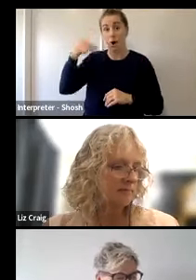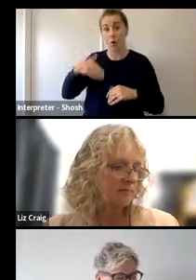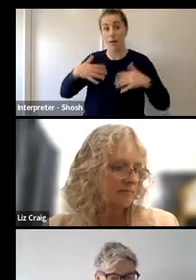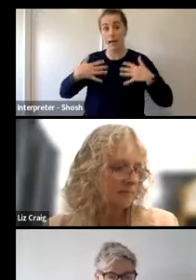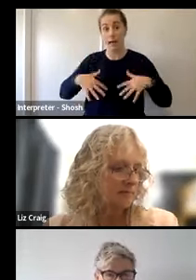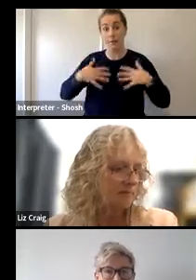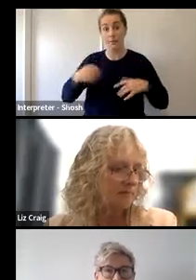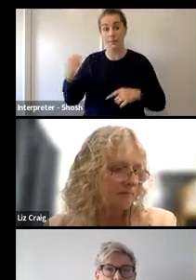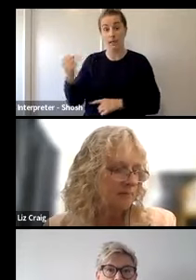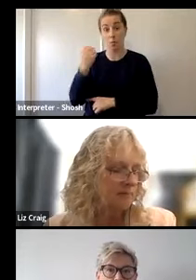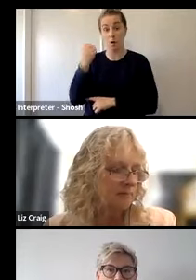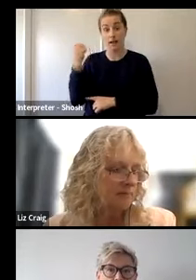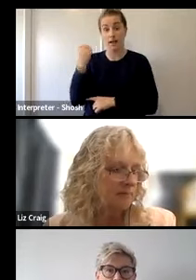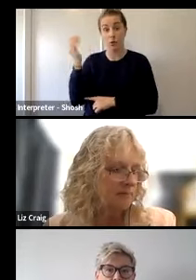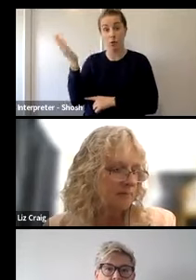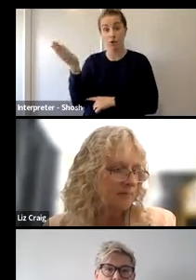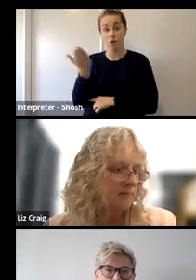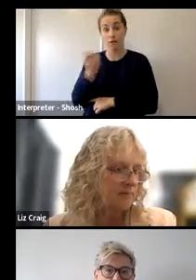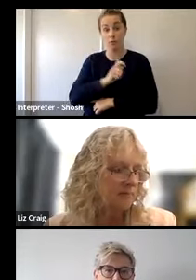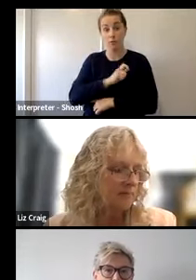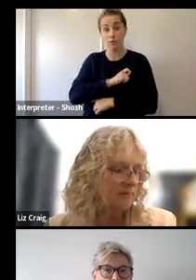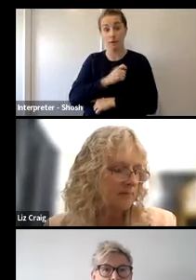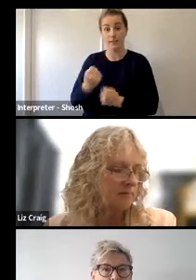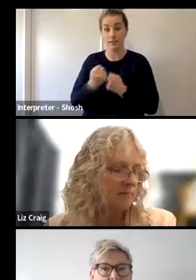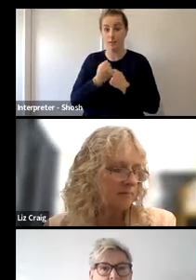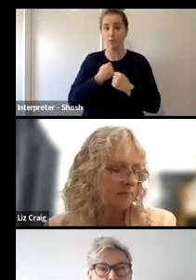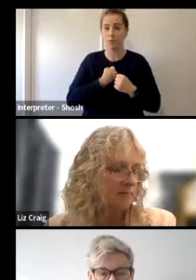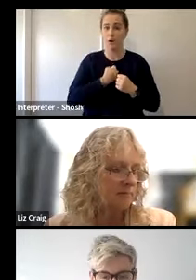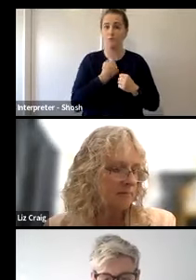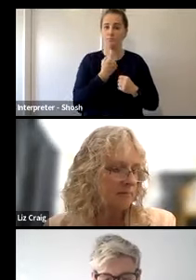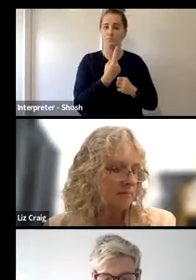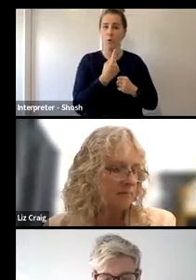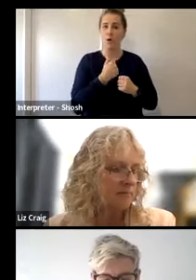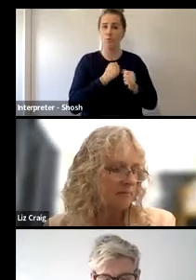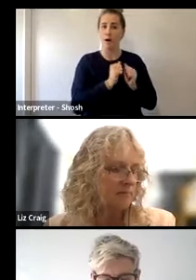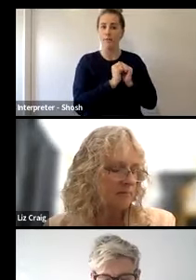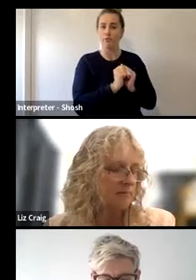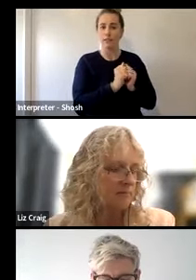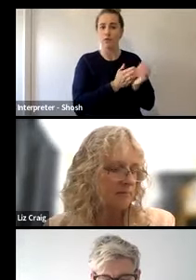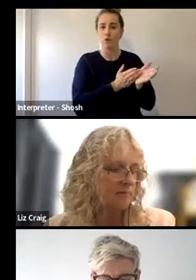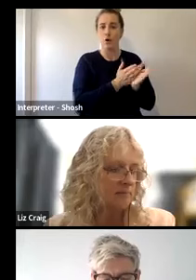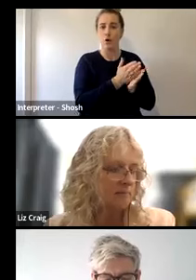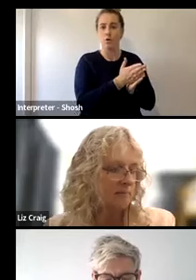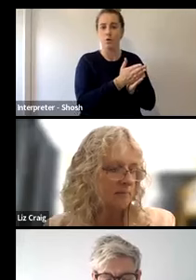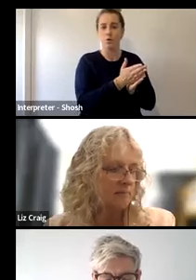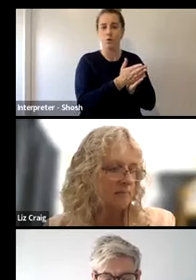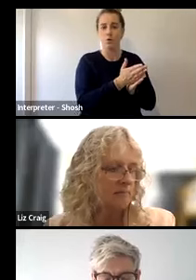Epilepsy Waikato Charitable Trust supported a very dear friend of mine through,